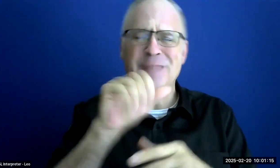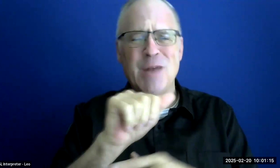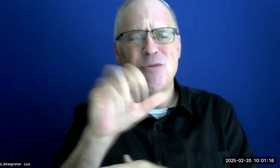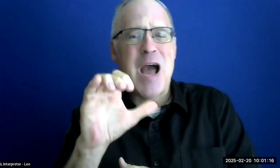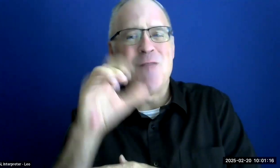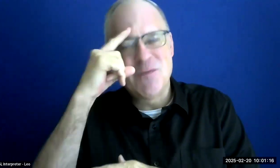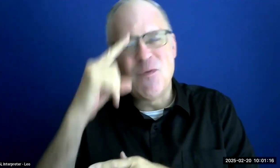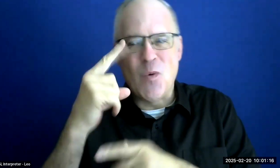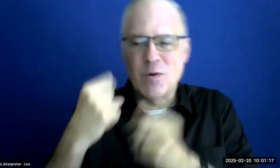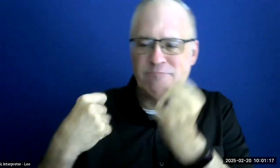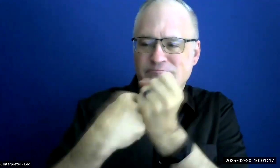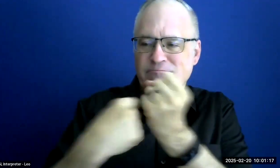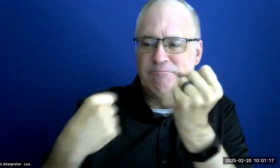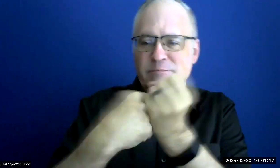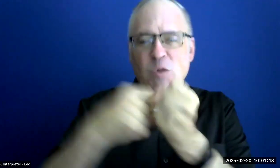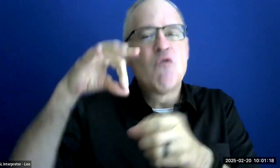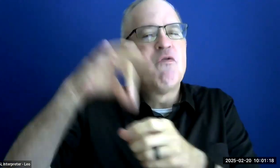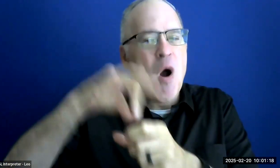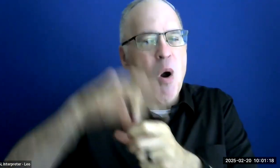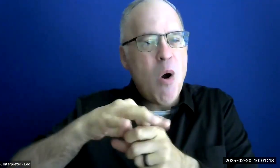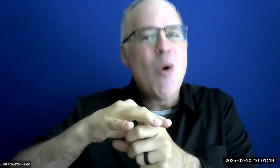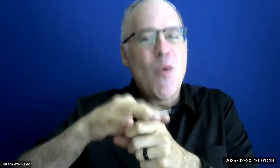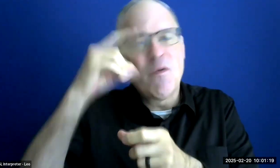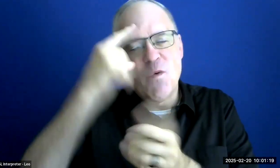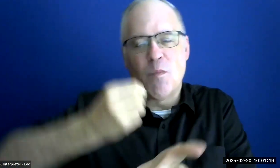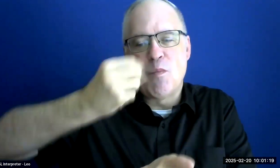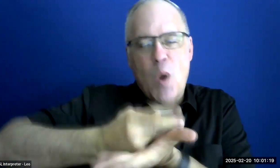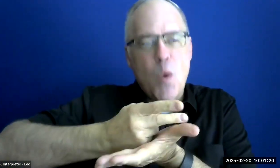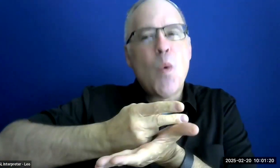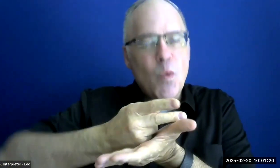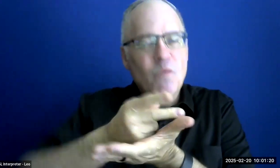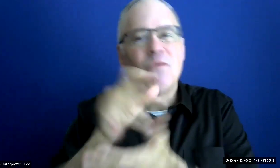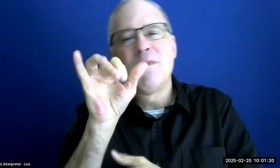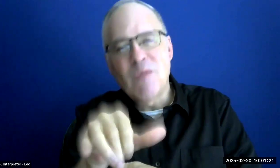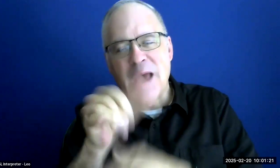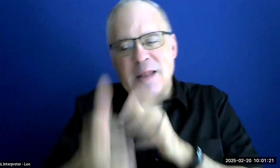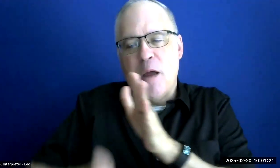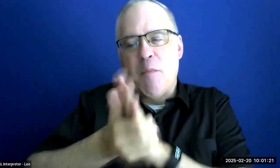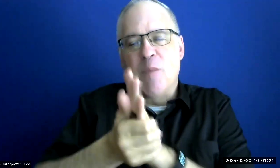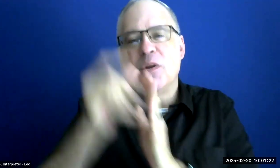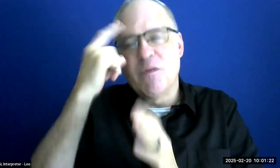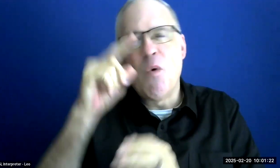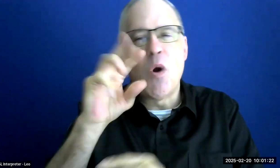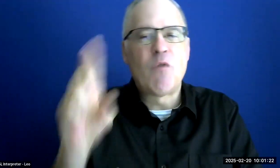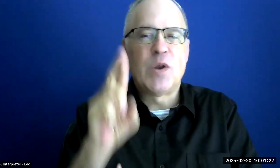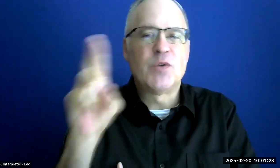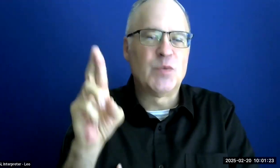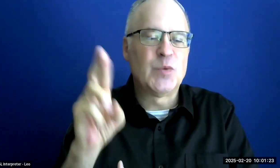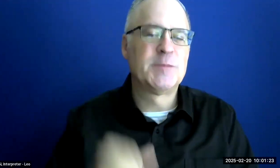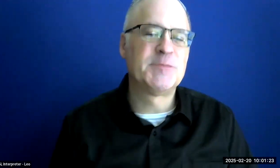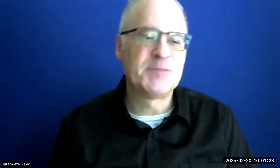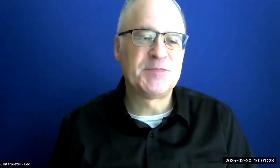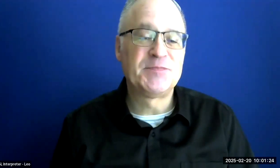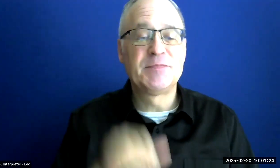possible to ratify the Regionalization constitutional amendments. The Regionalization